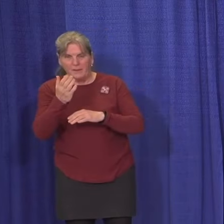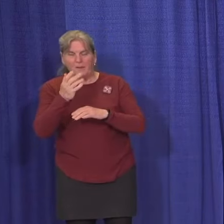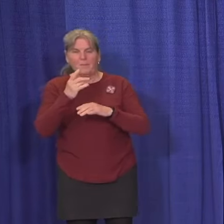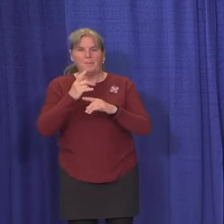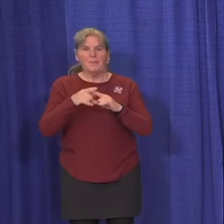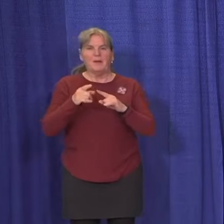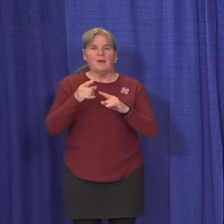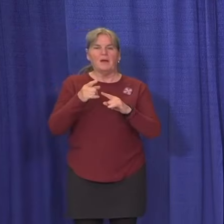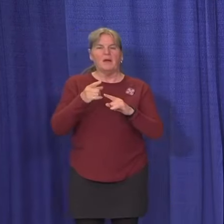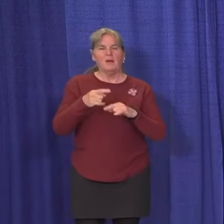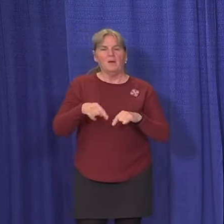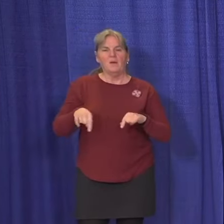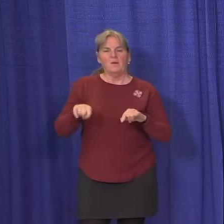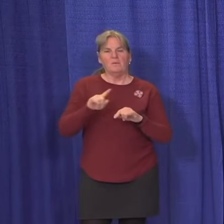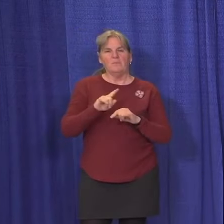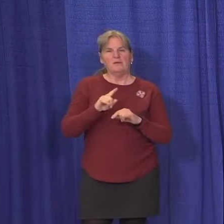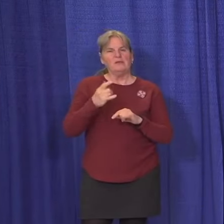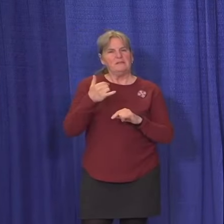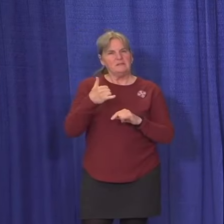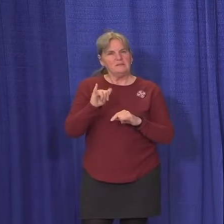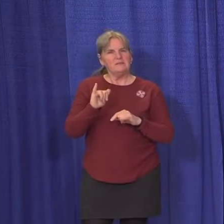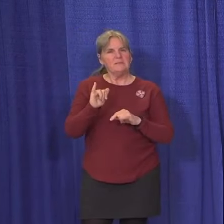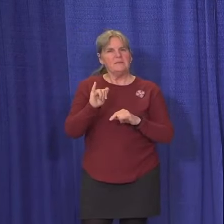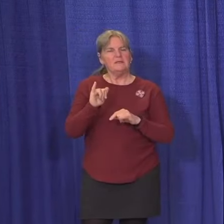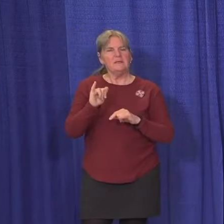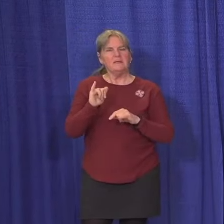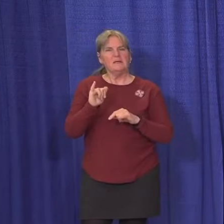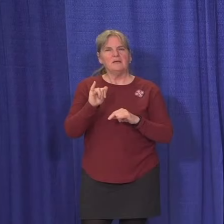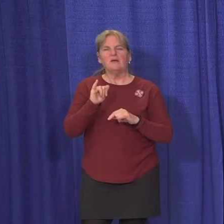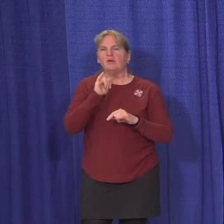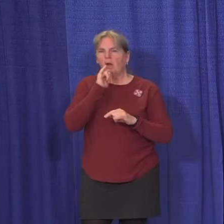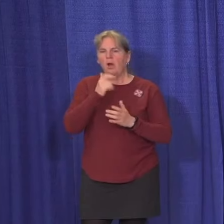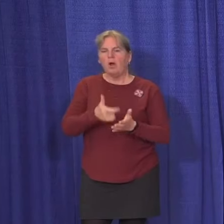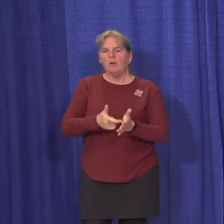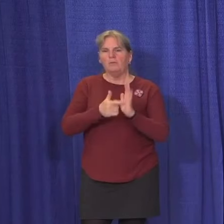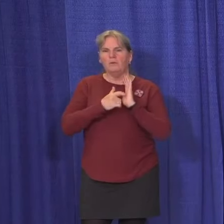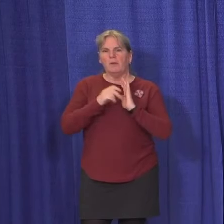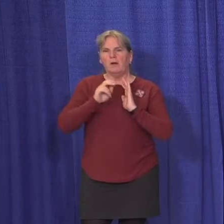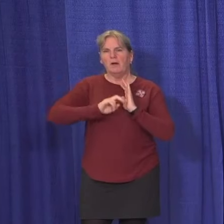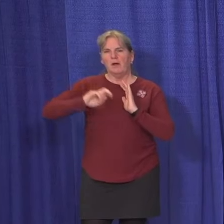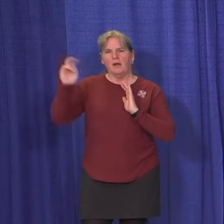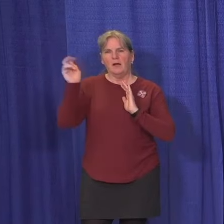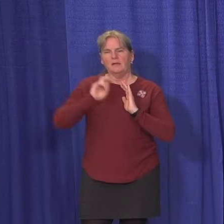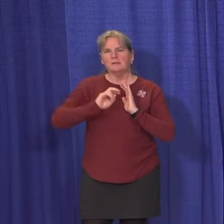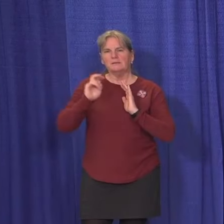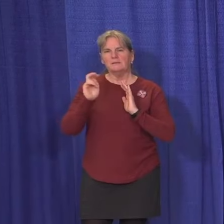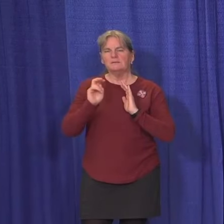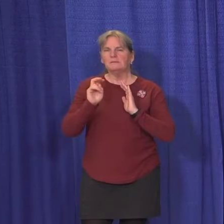fundamentally recognize that this is still a time when non-essential travel is